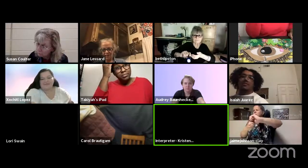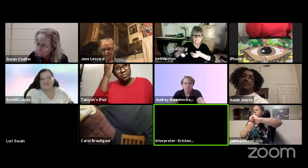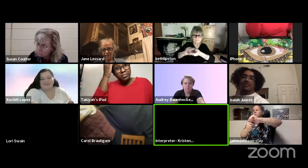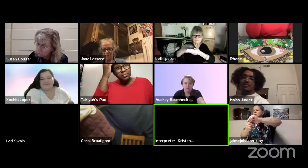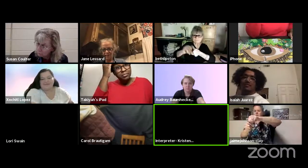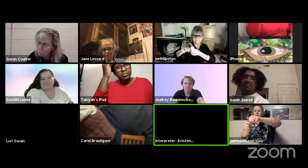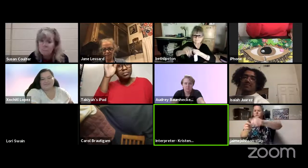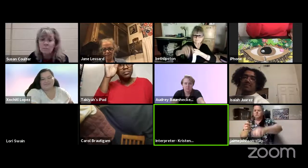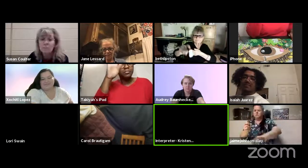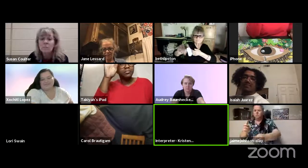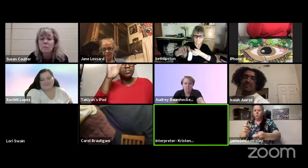spotlight.